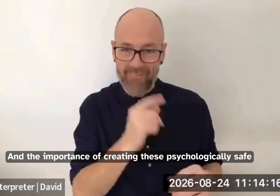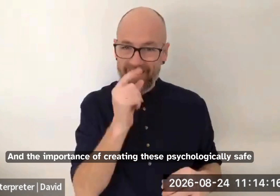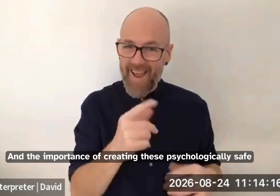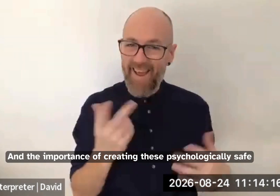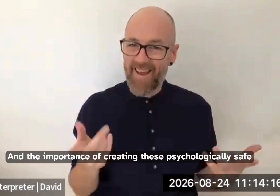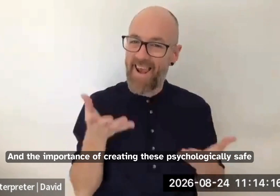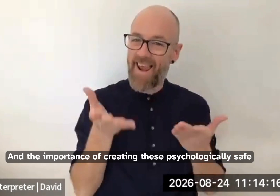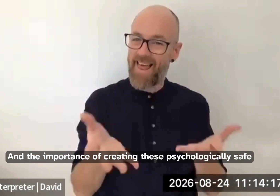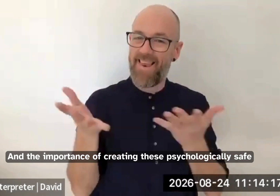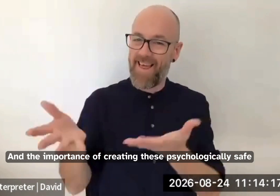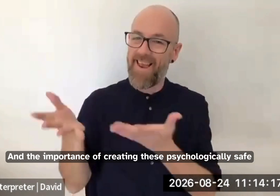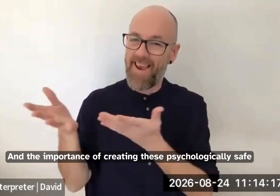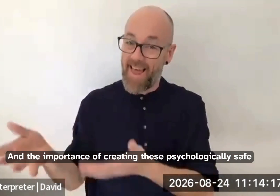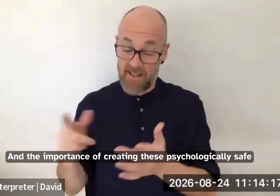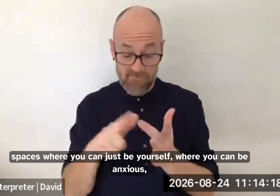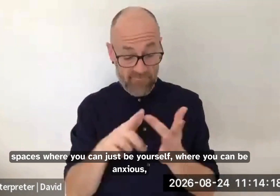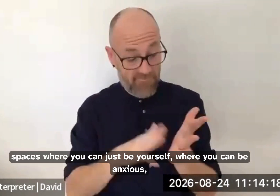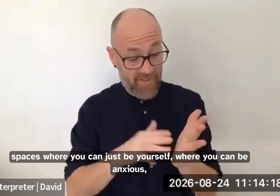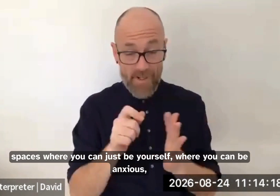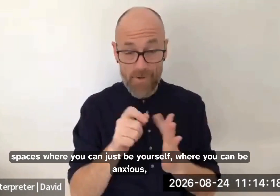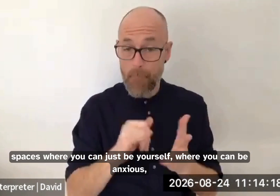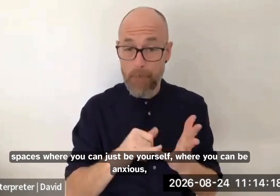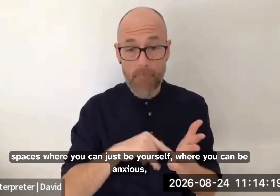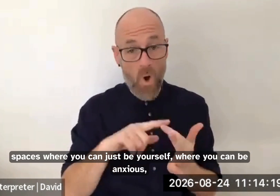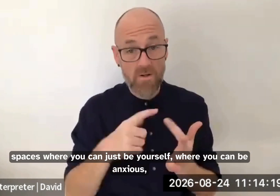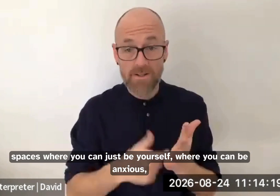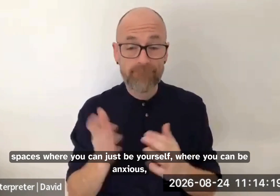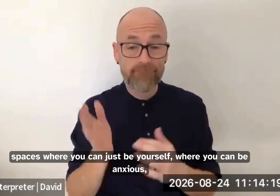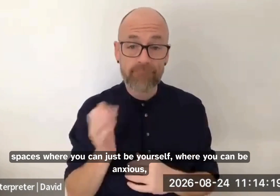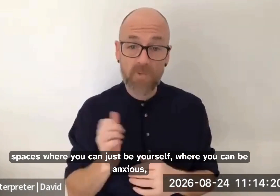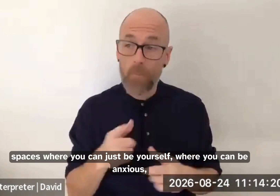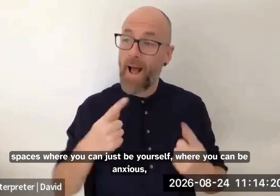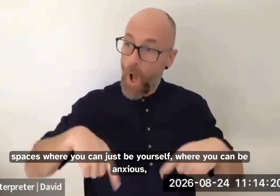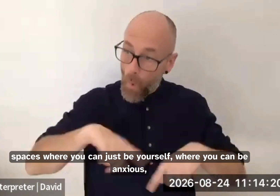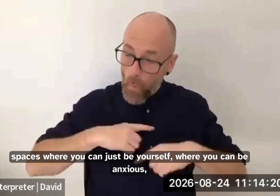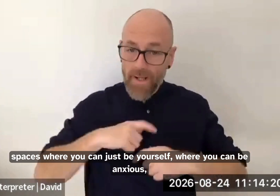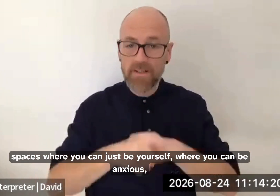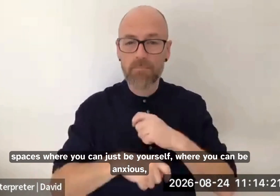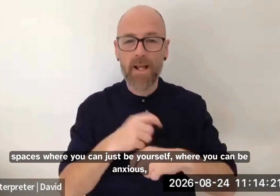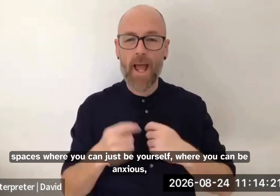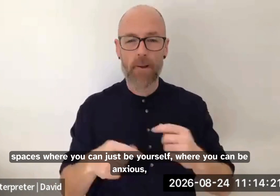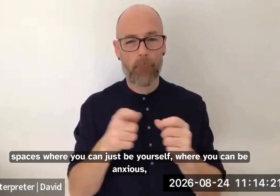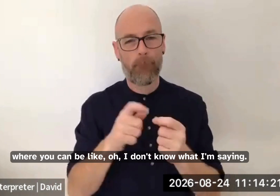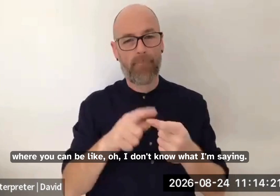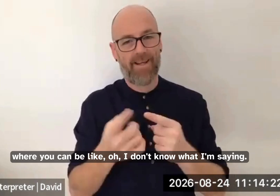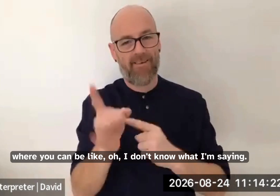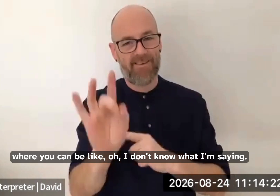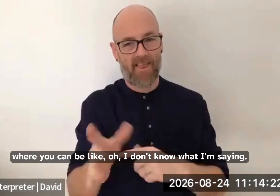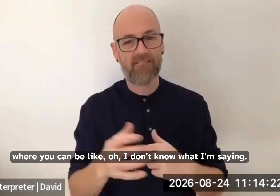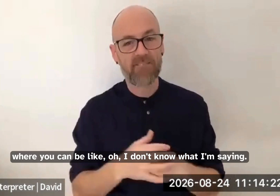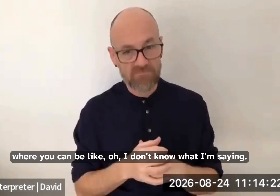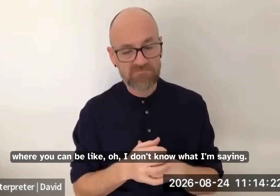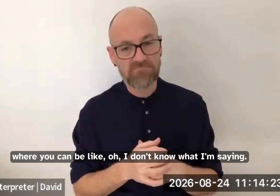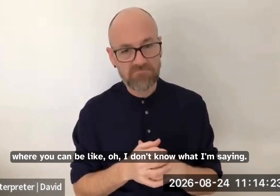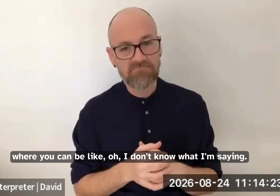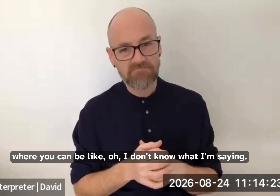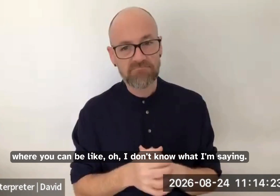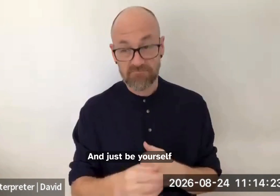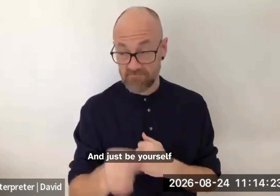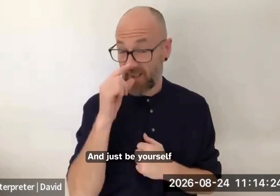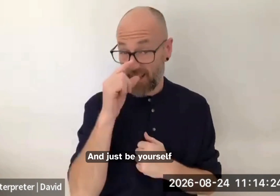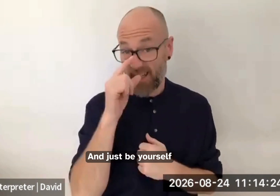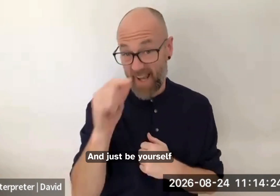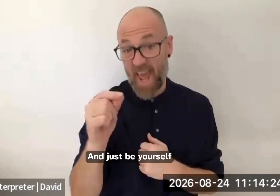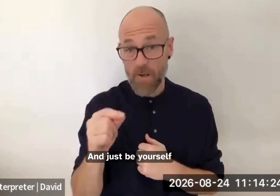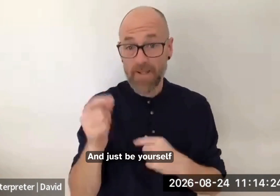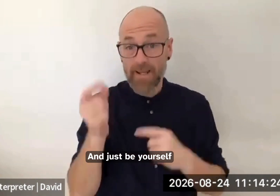And the importance of creating these psychologically safe spaces where you can just be yourself, where you can be, anxious, where you can be like, oh, I don't know what I'm